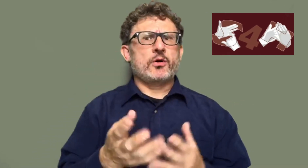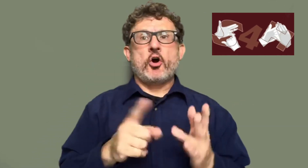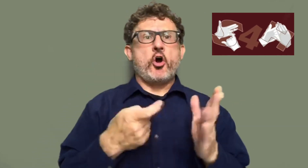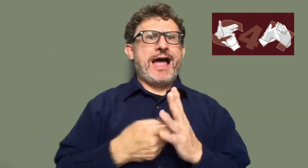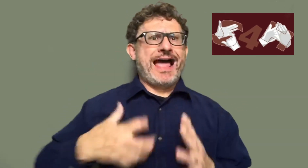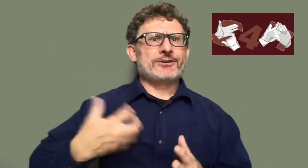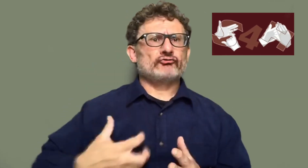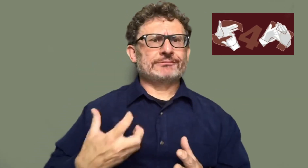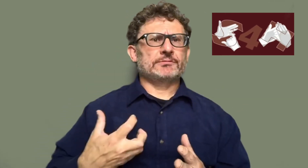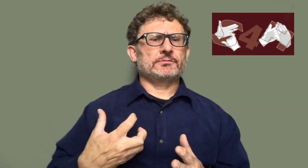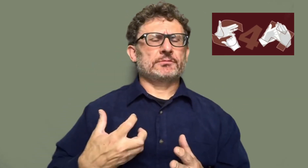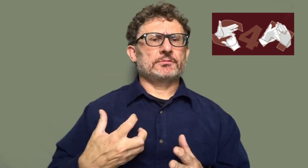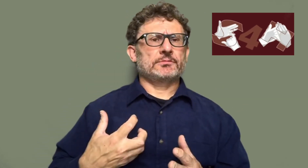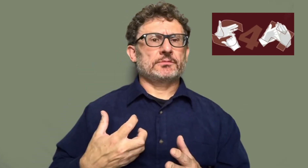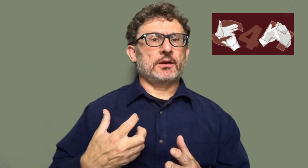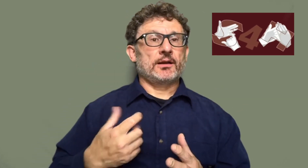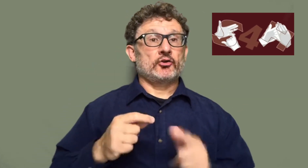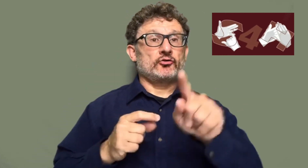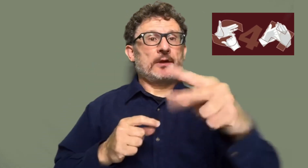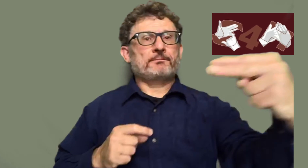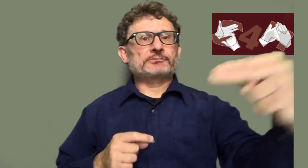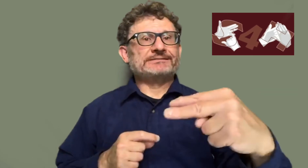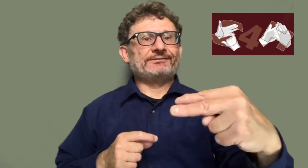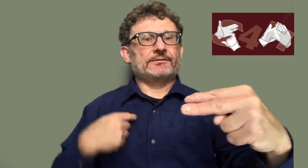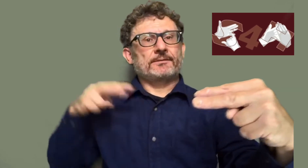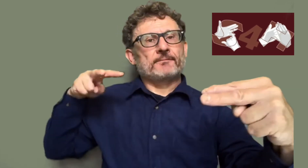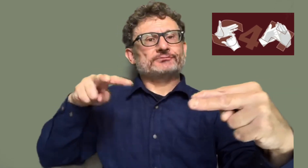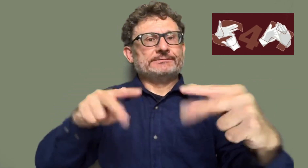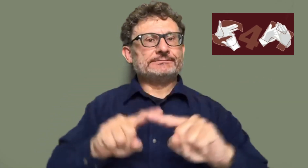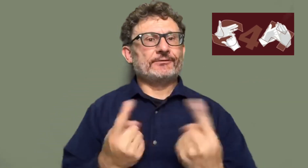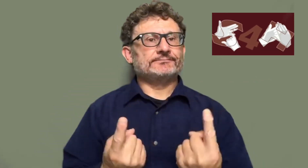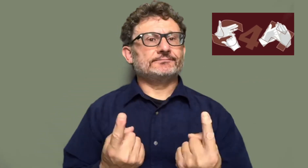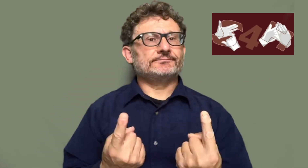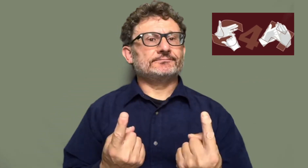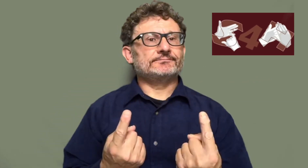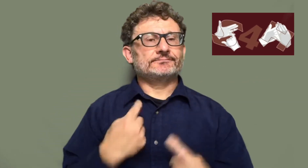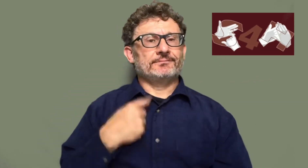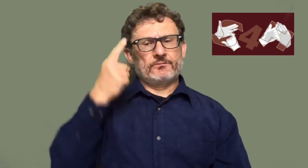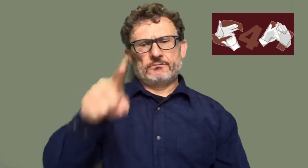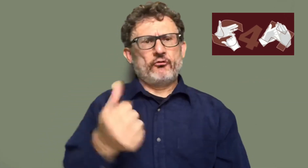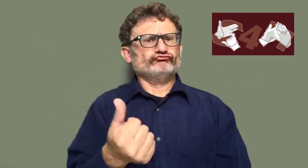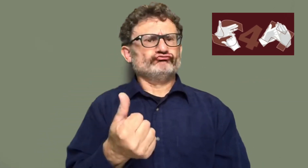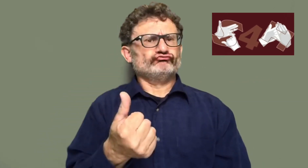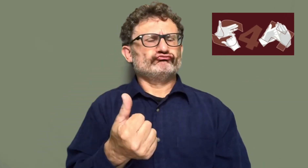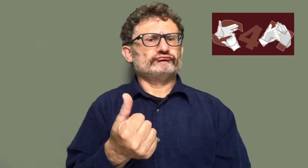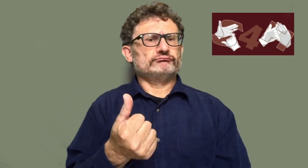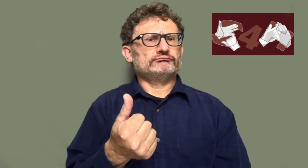thinks, gosh, that's quite a harsh tone. Or it's coming across as quite angry. So the perspectives on the use of English is